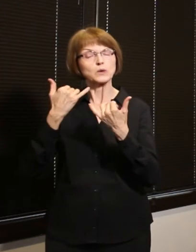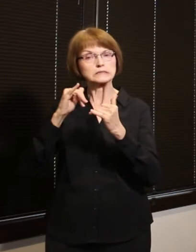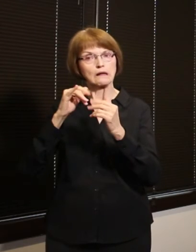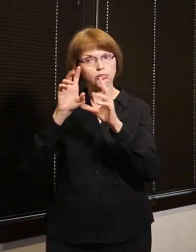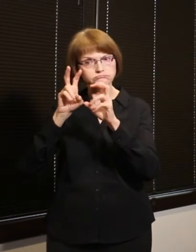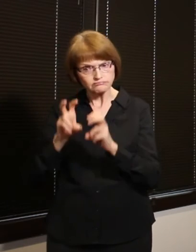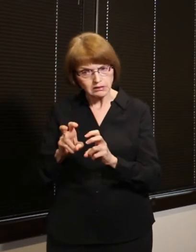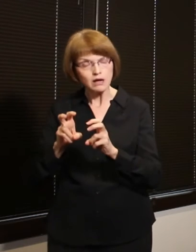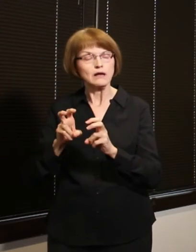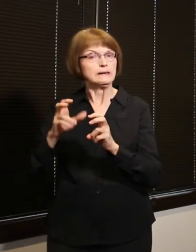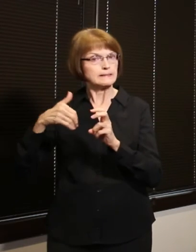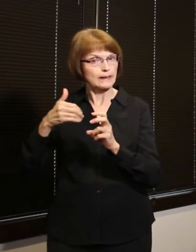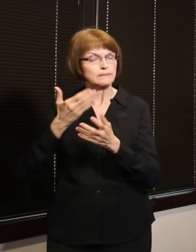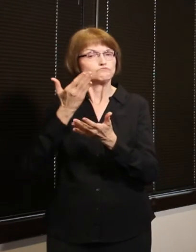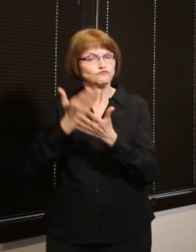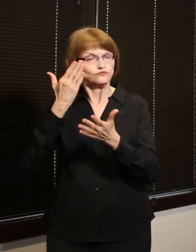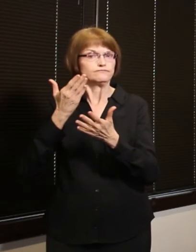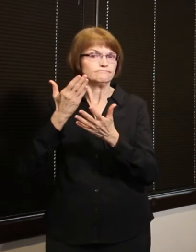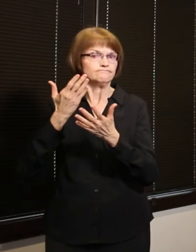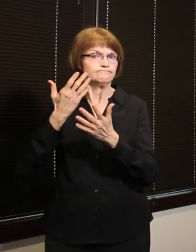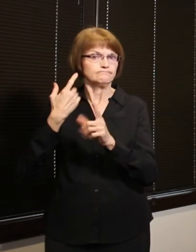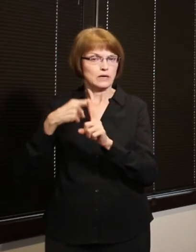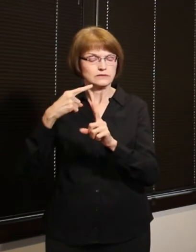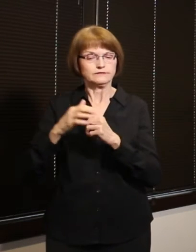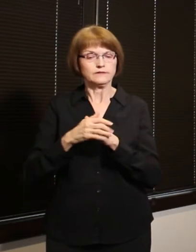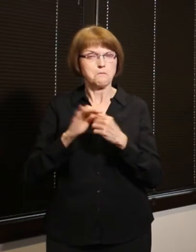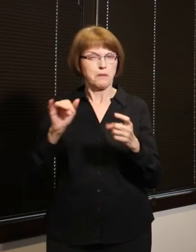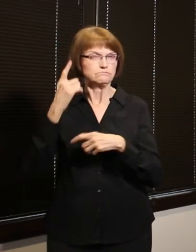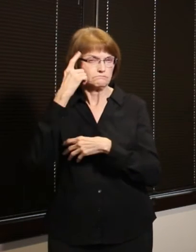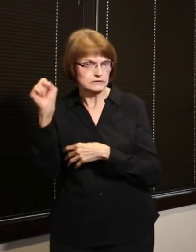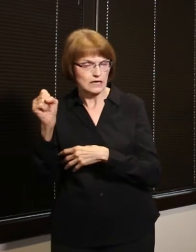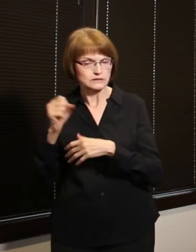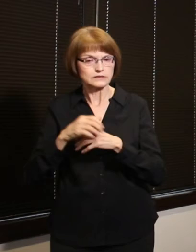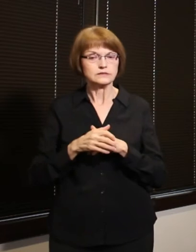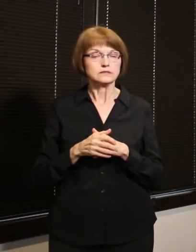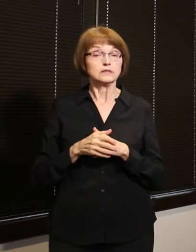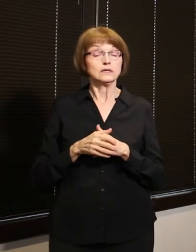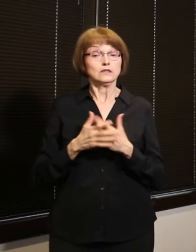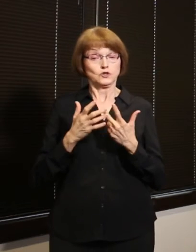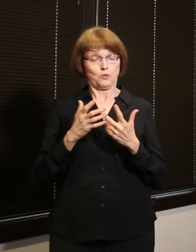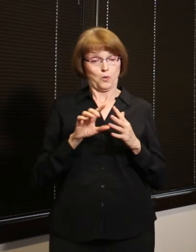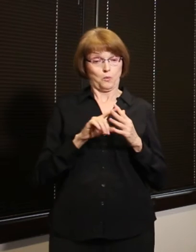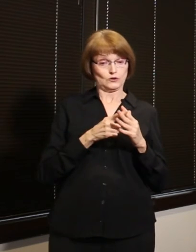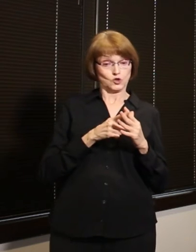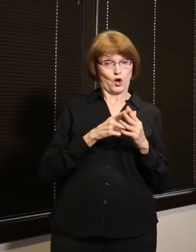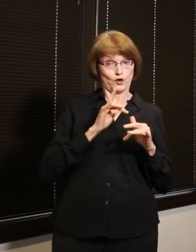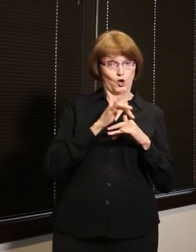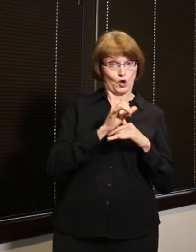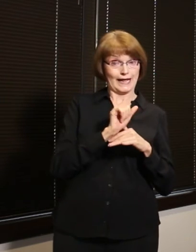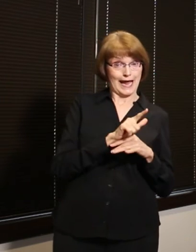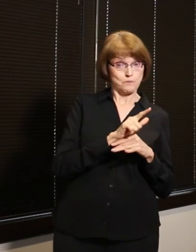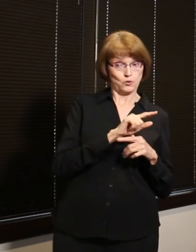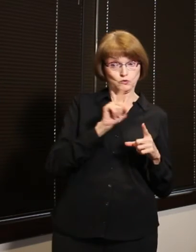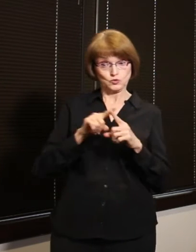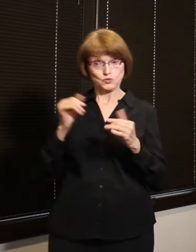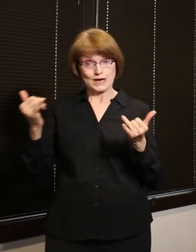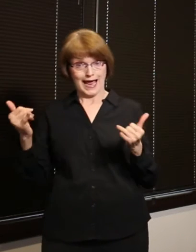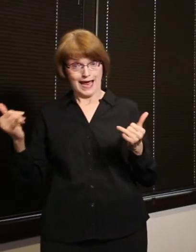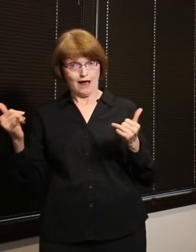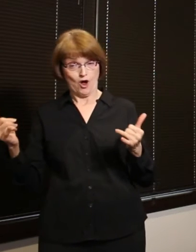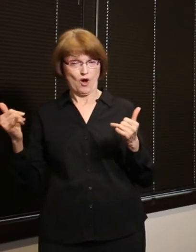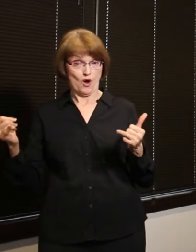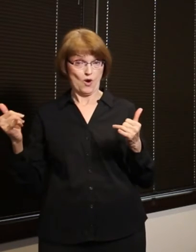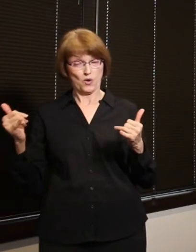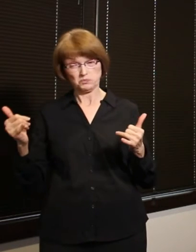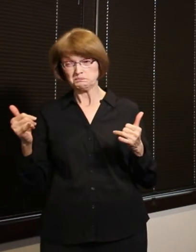so this chart is showing that the number of patients is still elevated from where we started in early April up